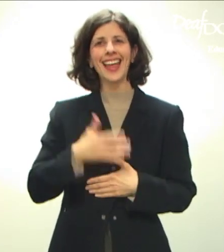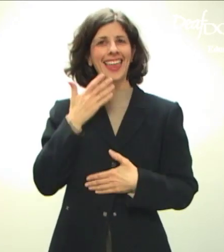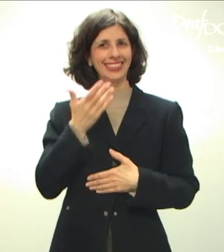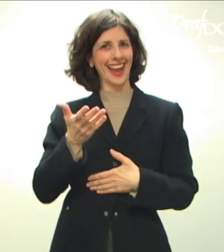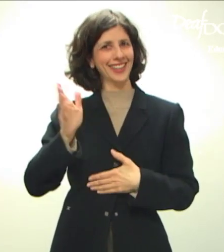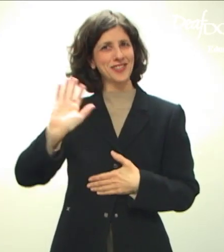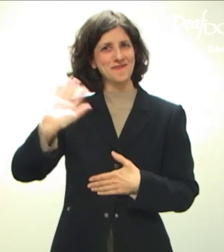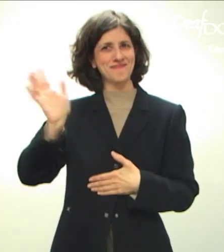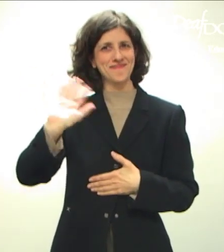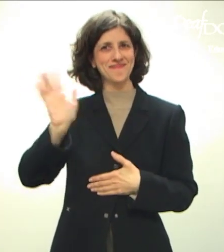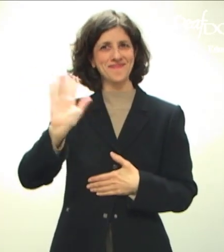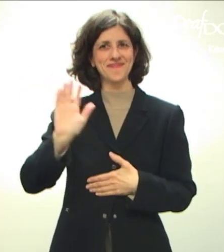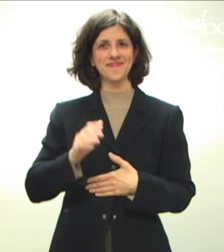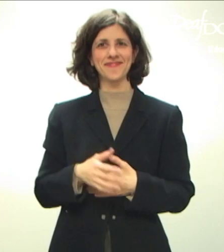Thank you. you. Thank you.